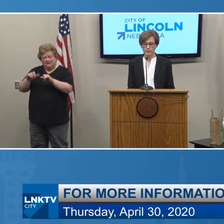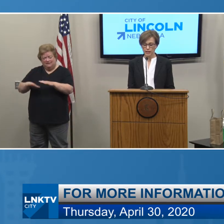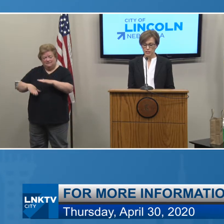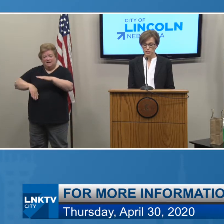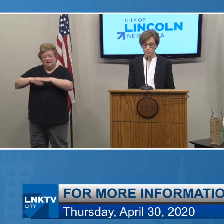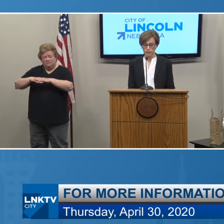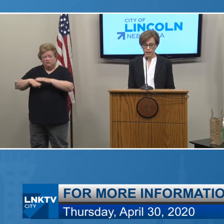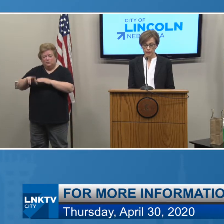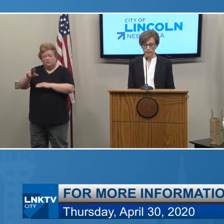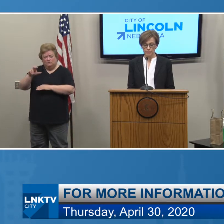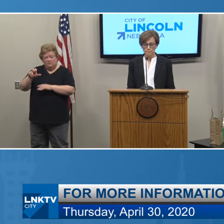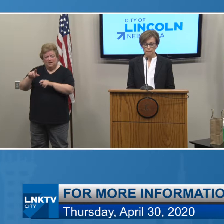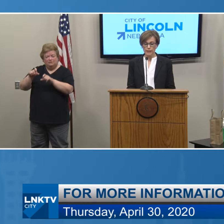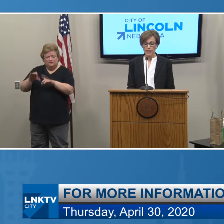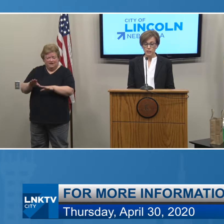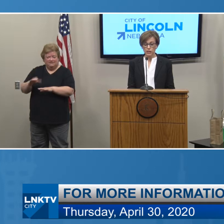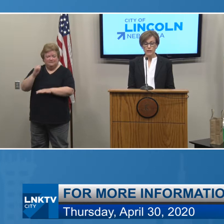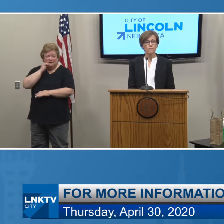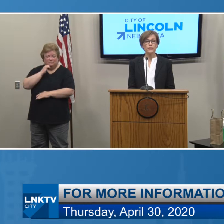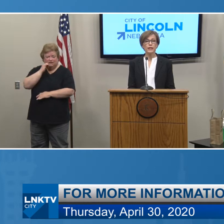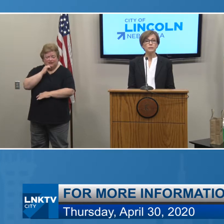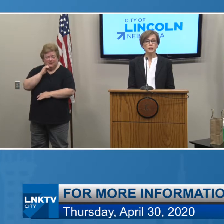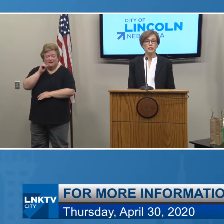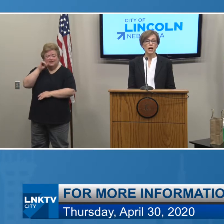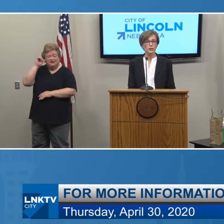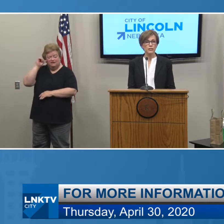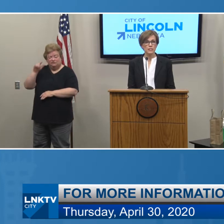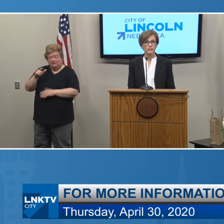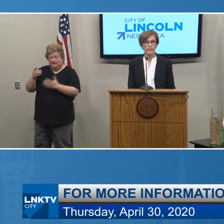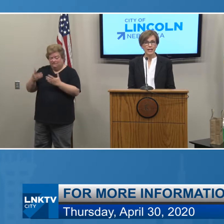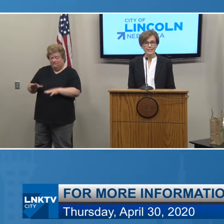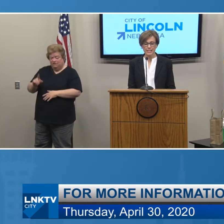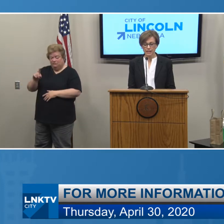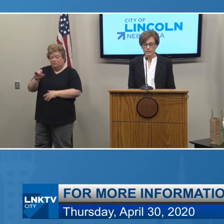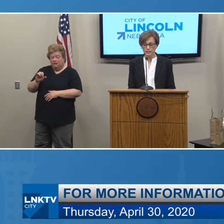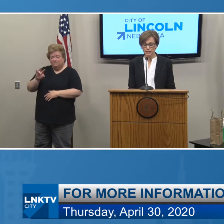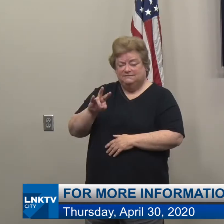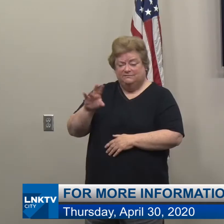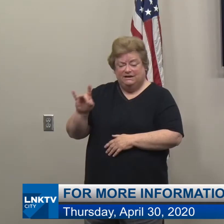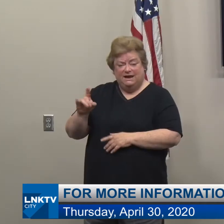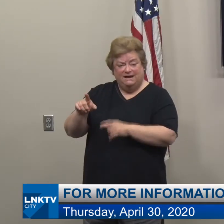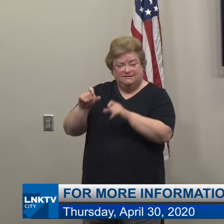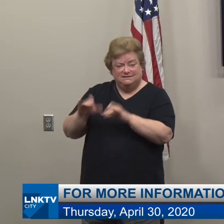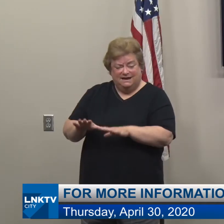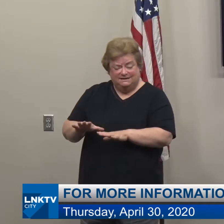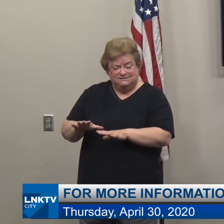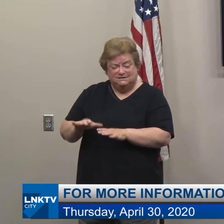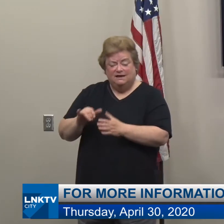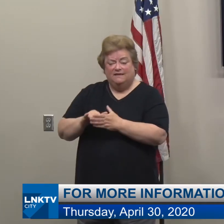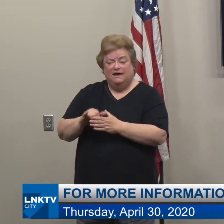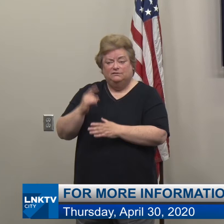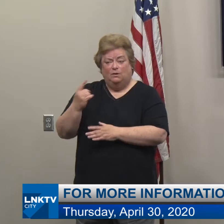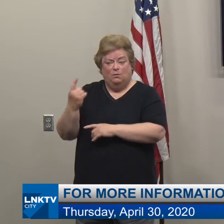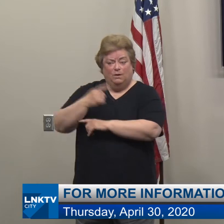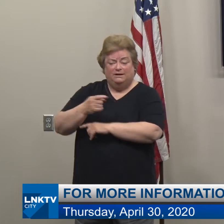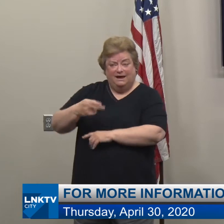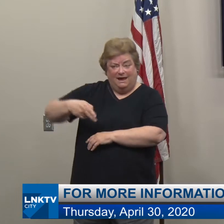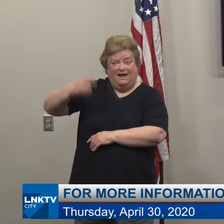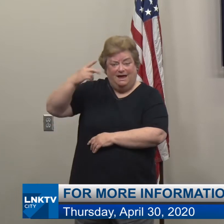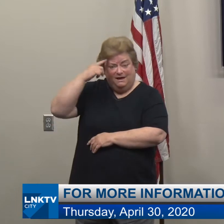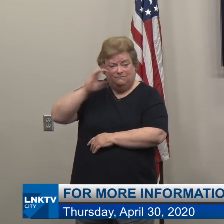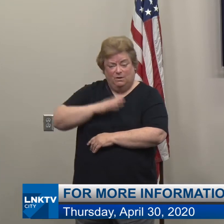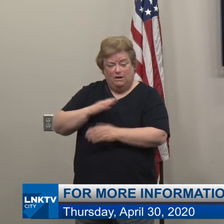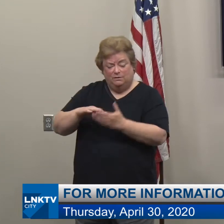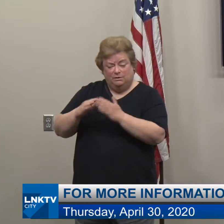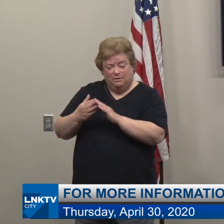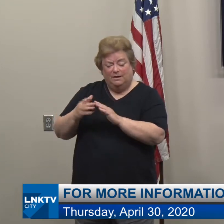300 tests per day. Yesterday, they completed 178 tests. That's a one-day high for our community, but of course